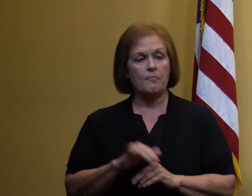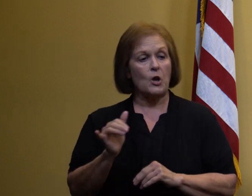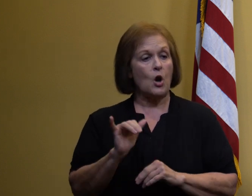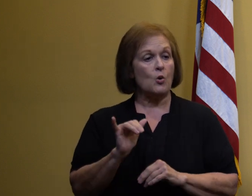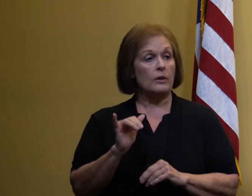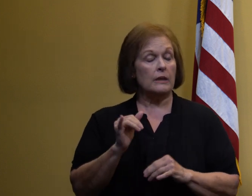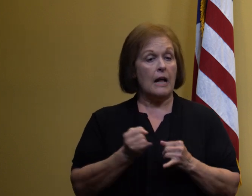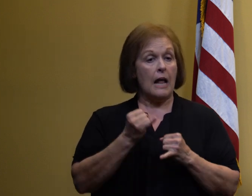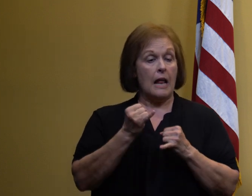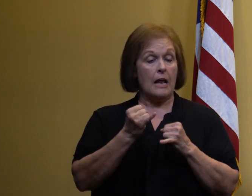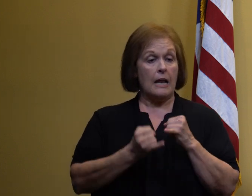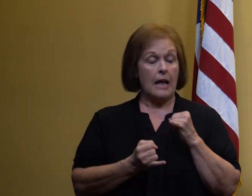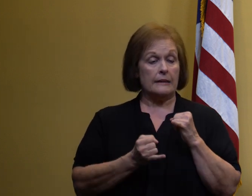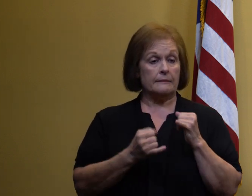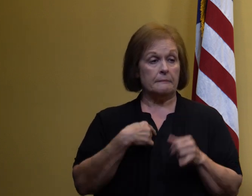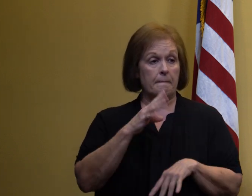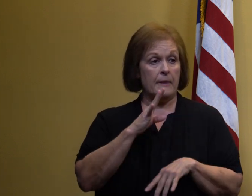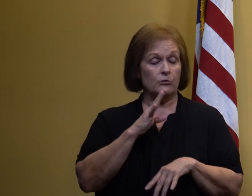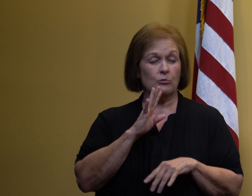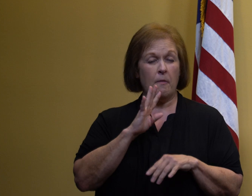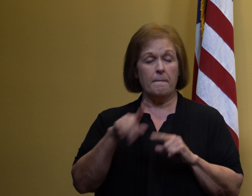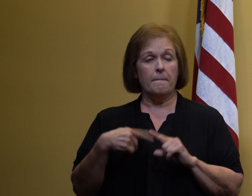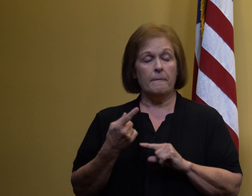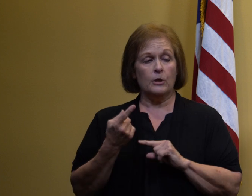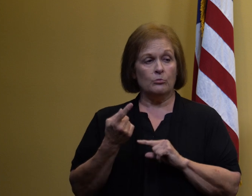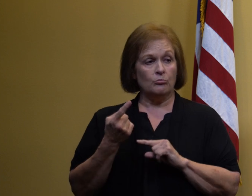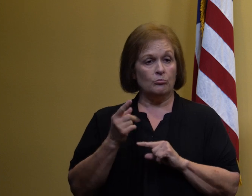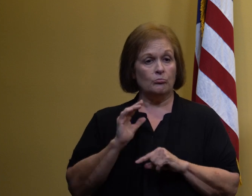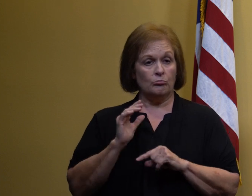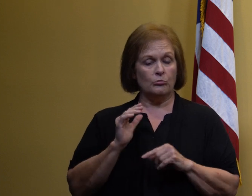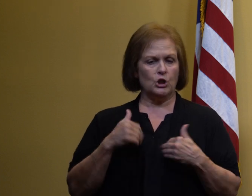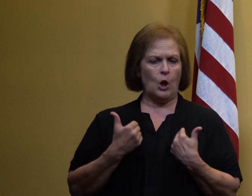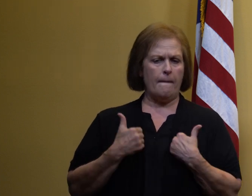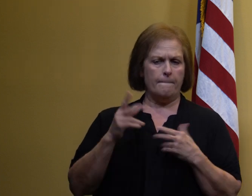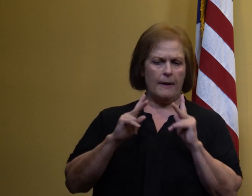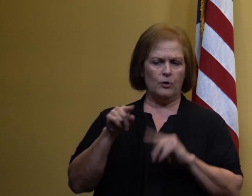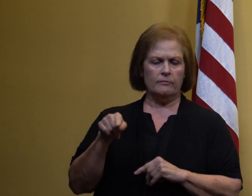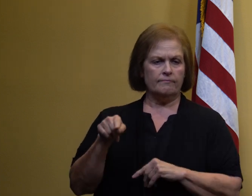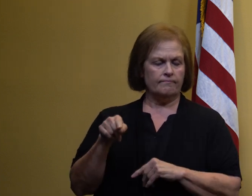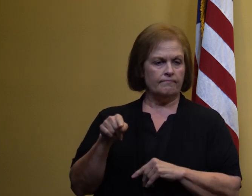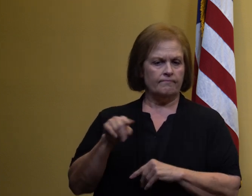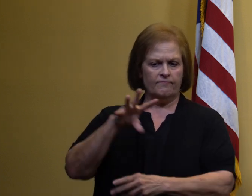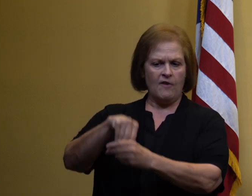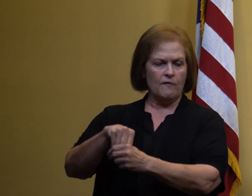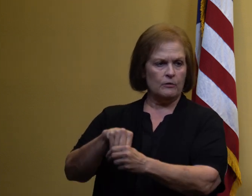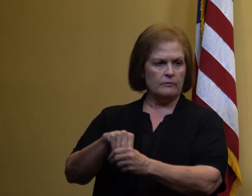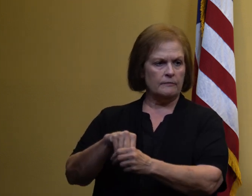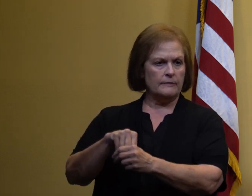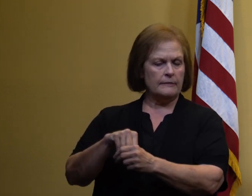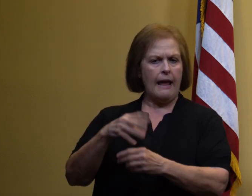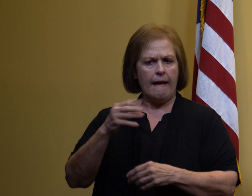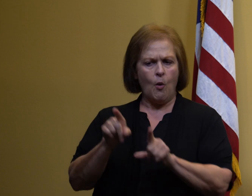Also, the last that I'm going to mention is around our young people and engaging them and listening to our